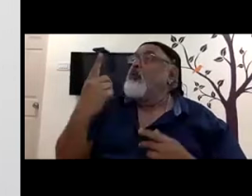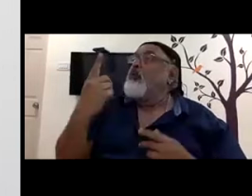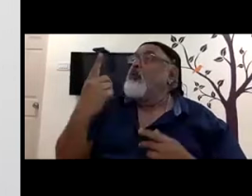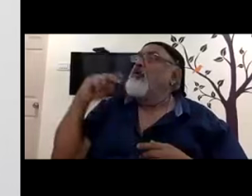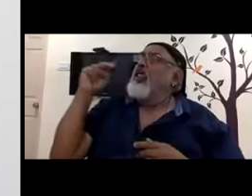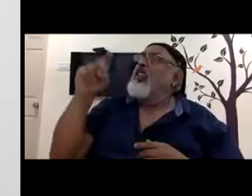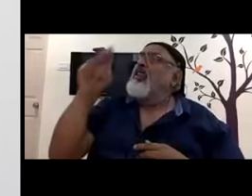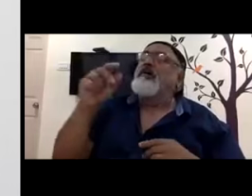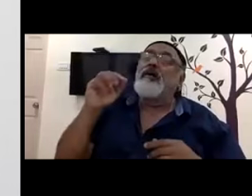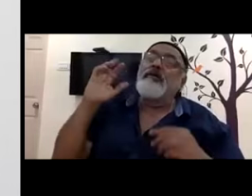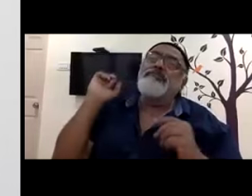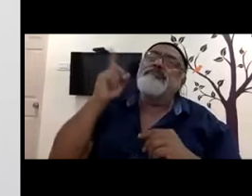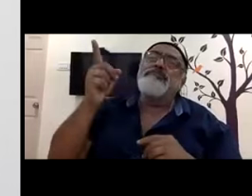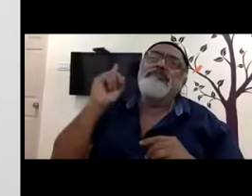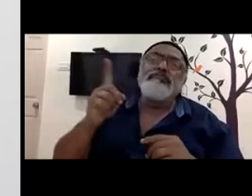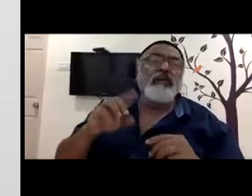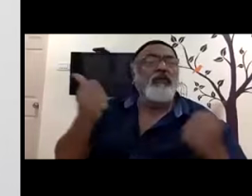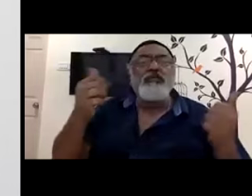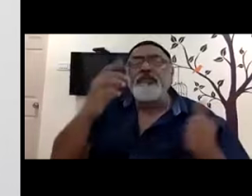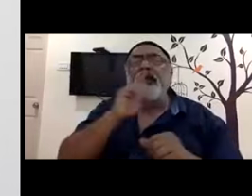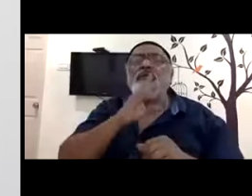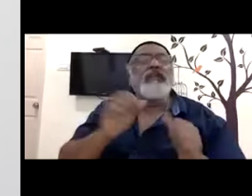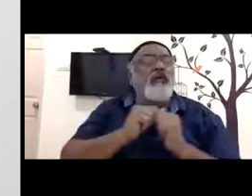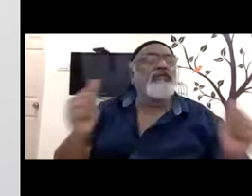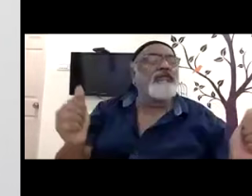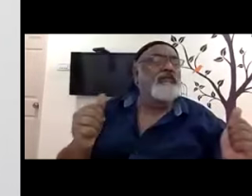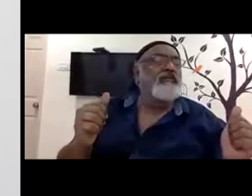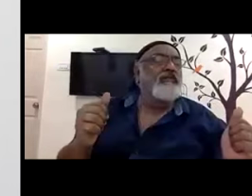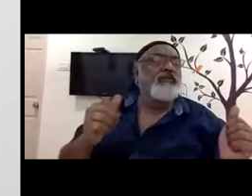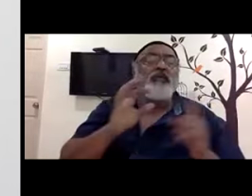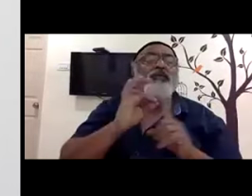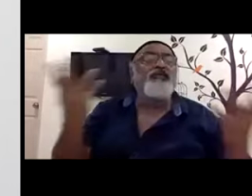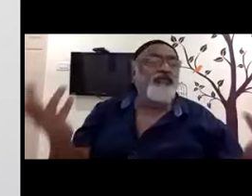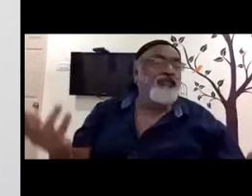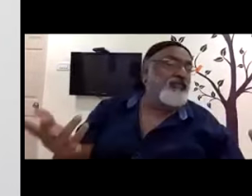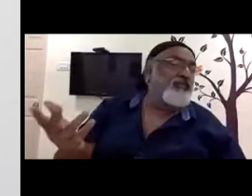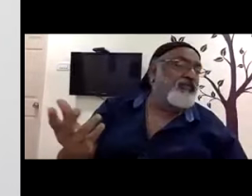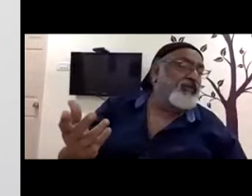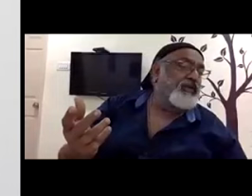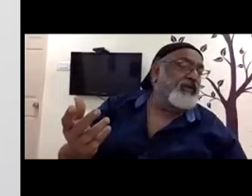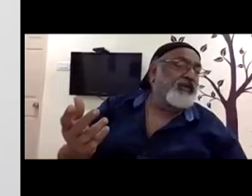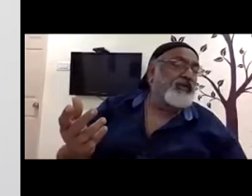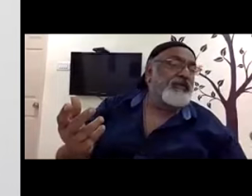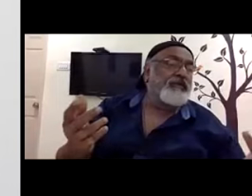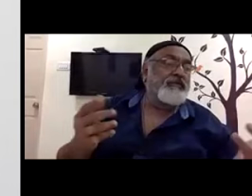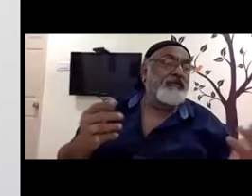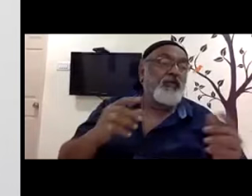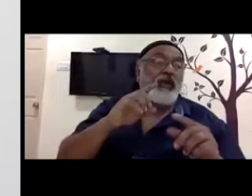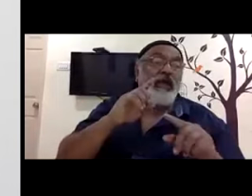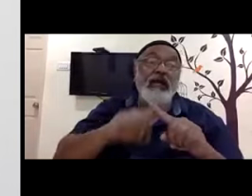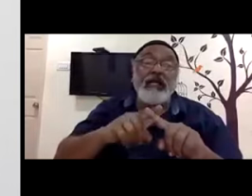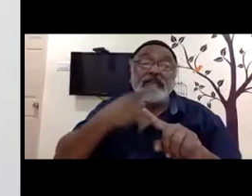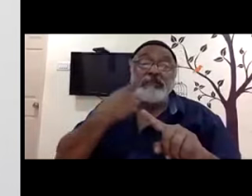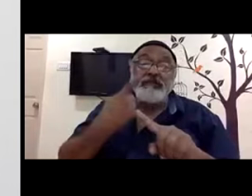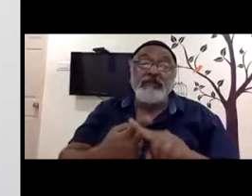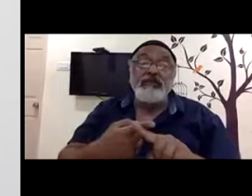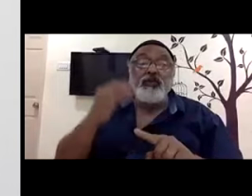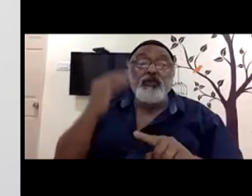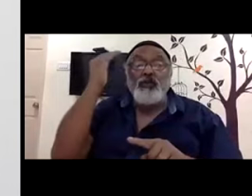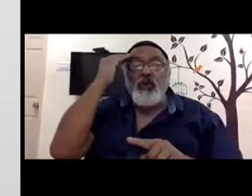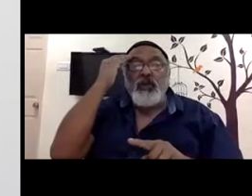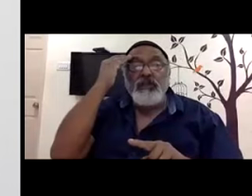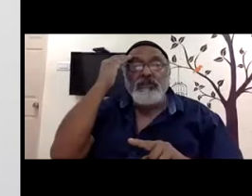or my personal things. Then expert knowledge is actually something which the expert that we